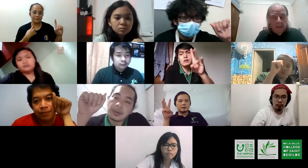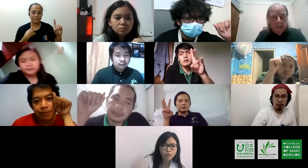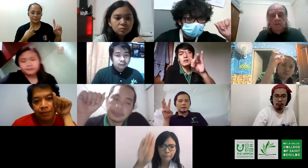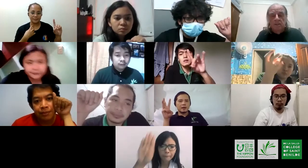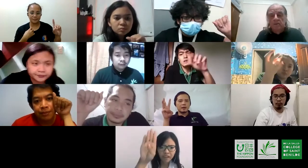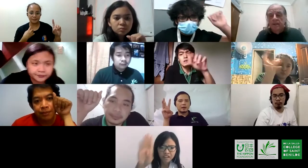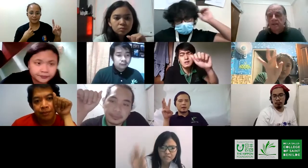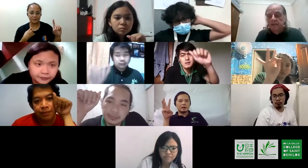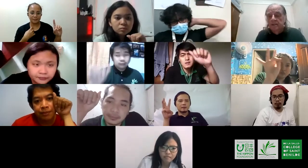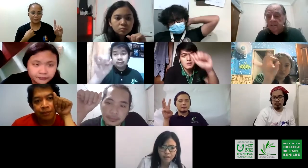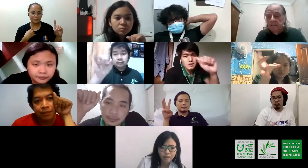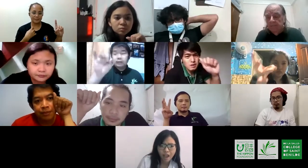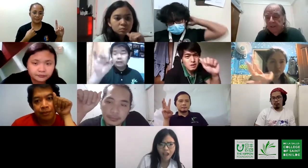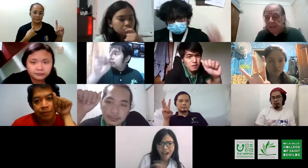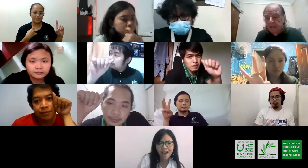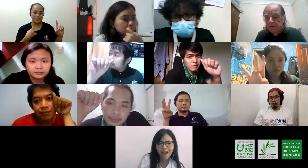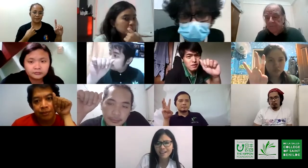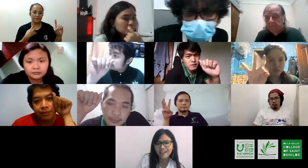Yes, correct, 1878.